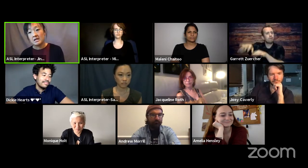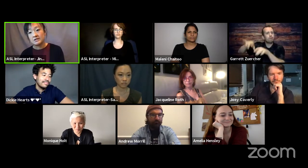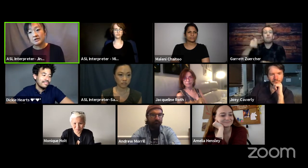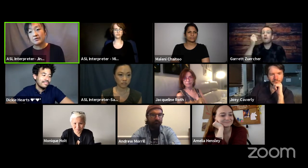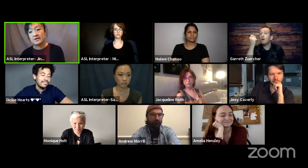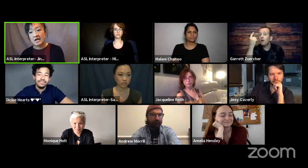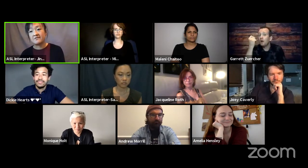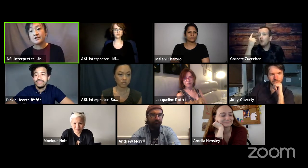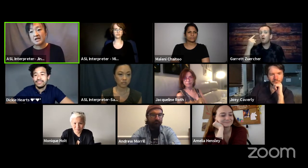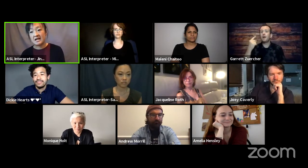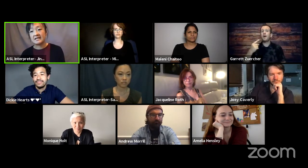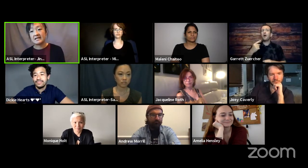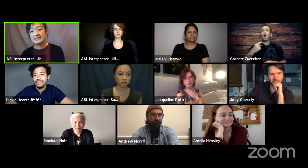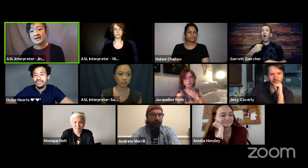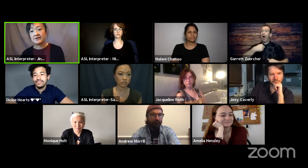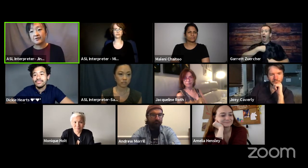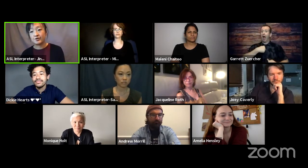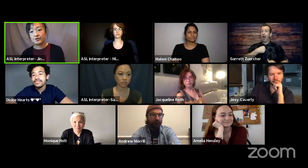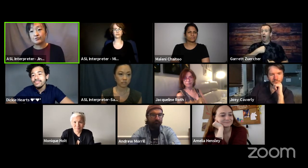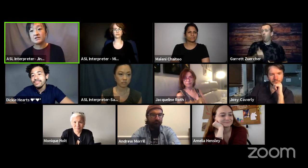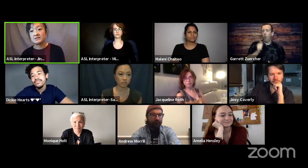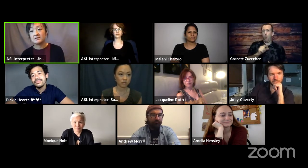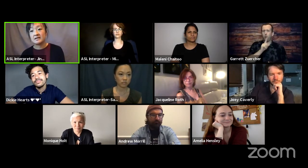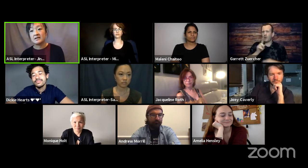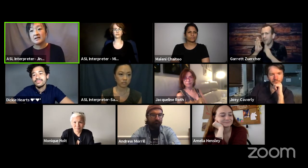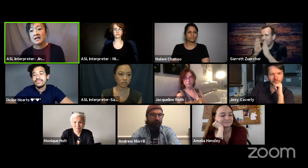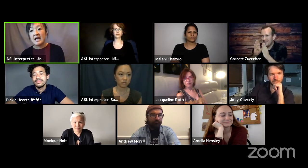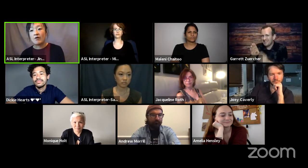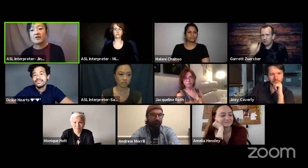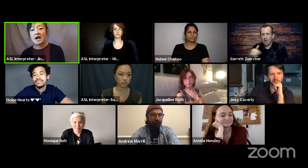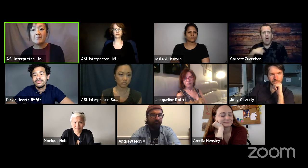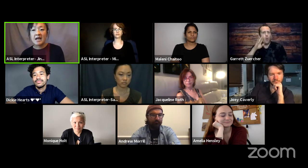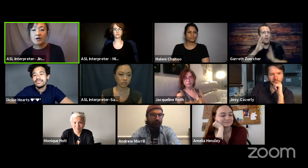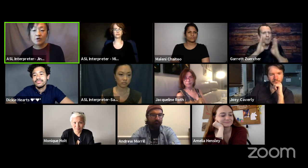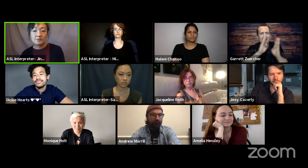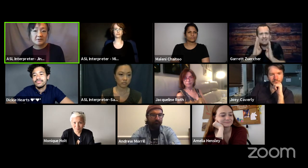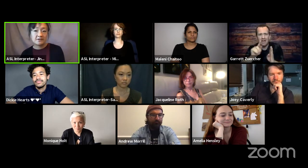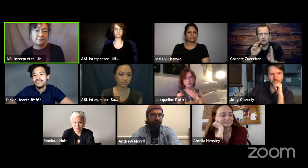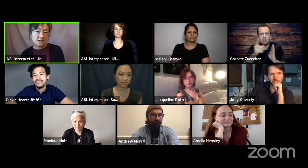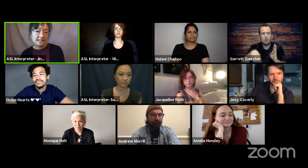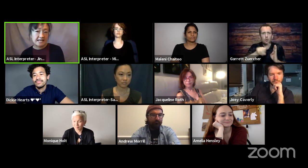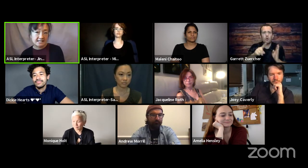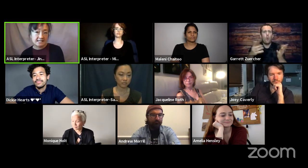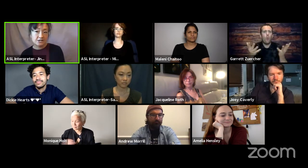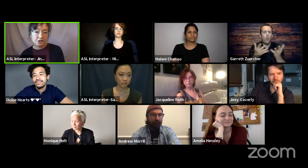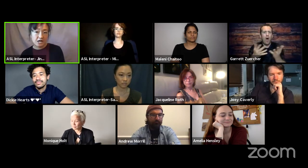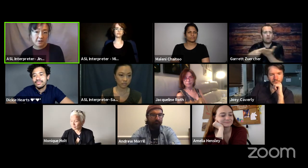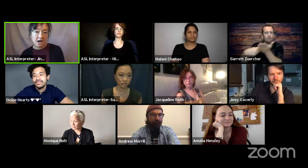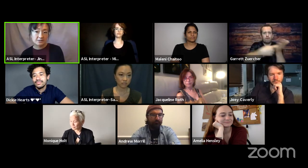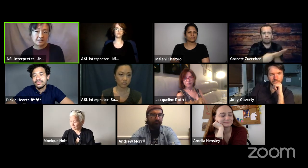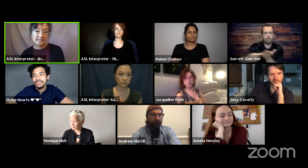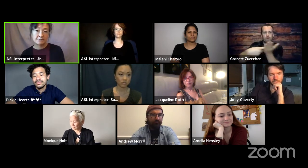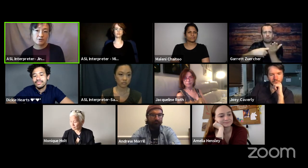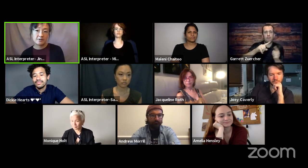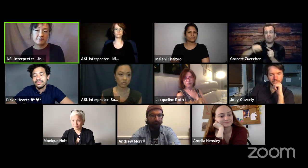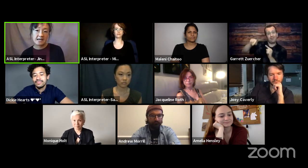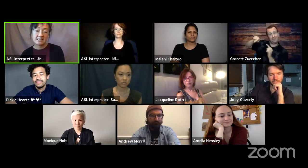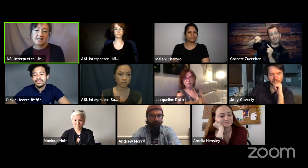So the chat functionality is there for your use. However, I'm not going to be fully attending to the chat box because I'm going to be paying attention